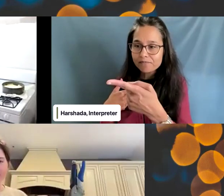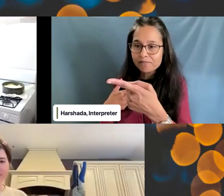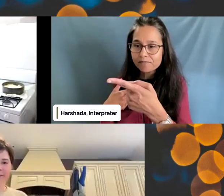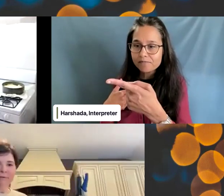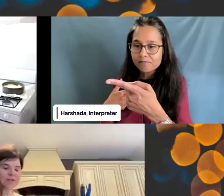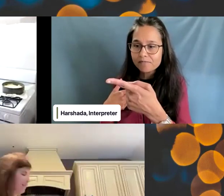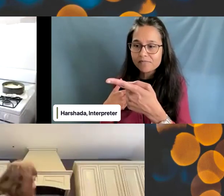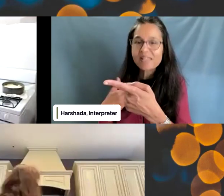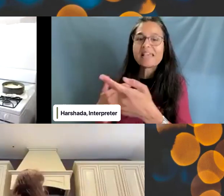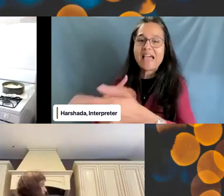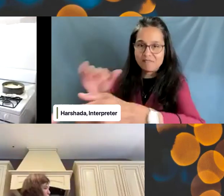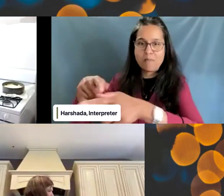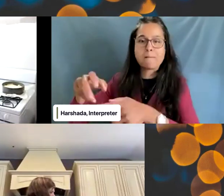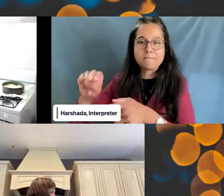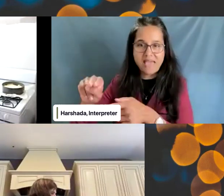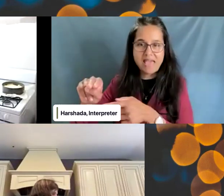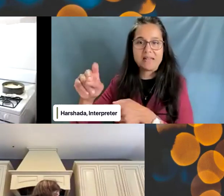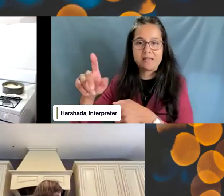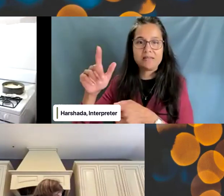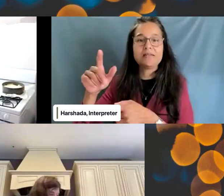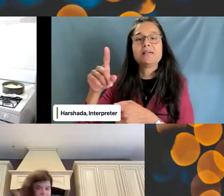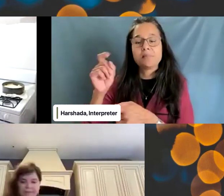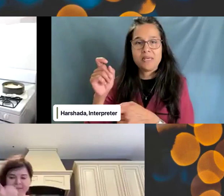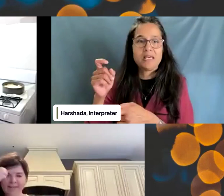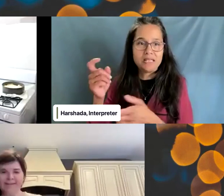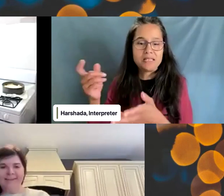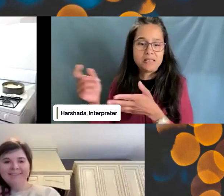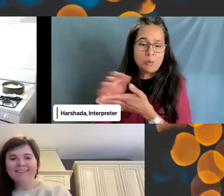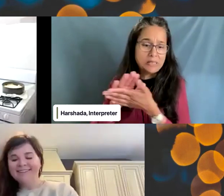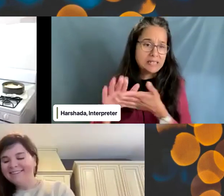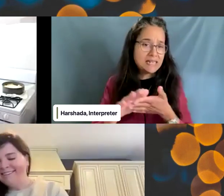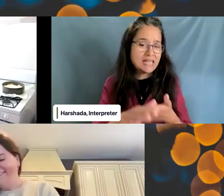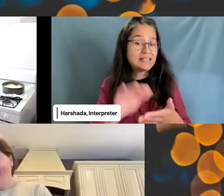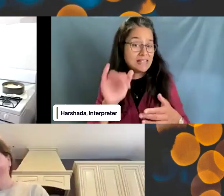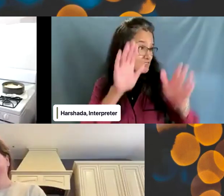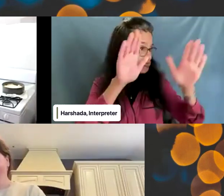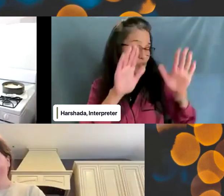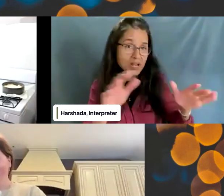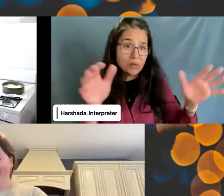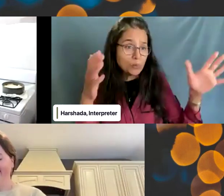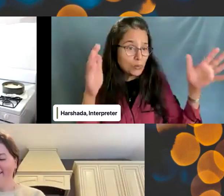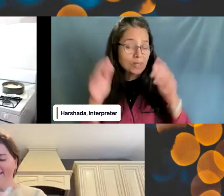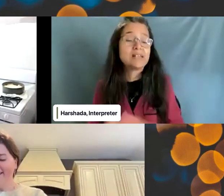but Woo! I had it Nice. for some reason, so. That's how you do it.